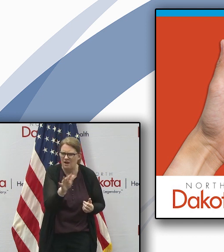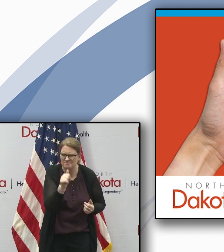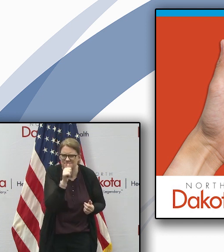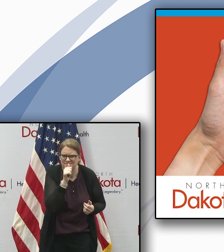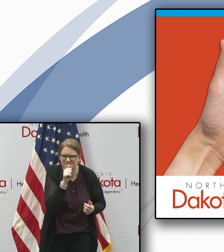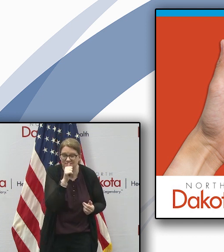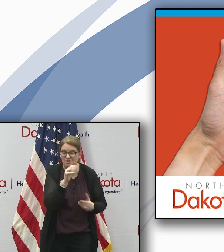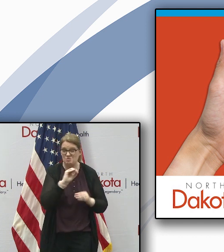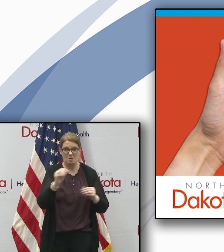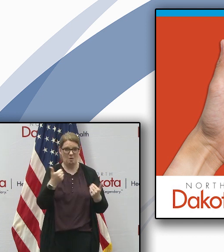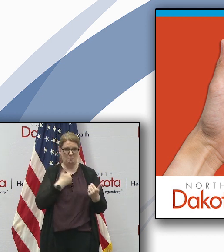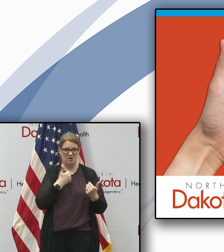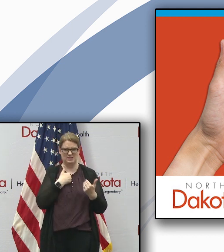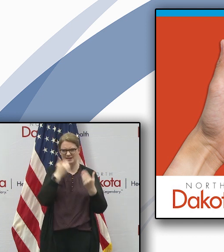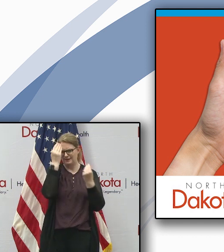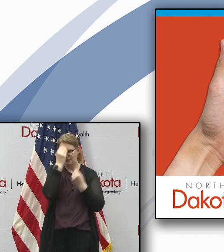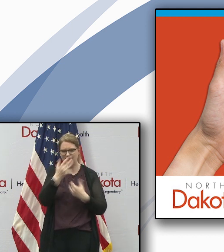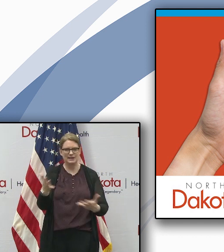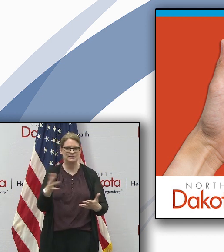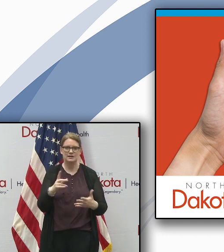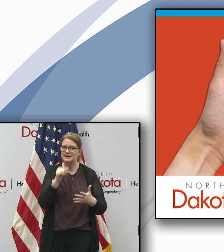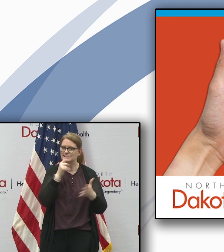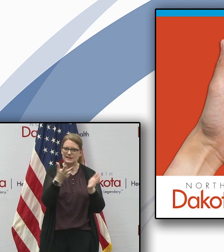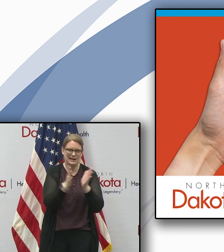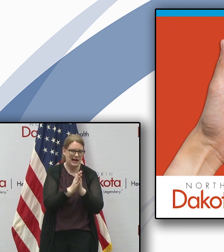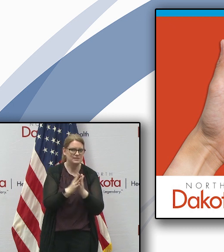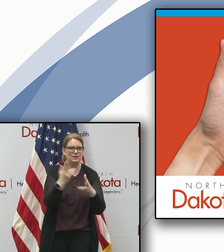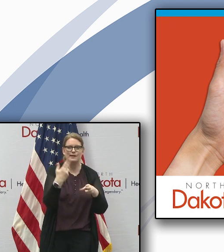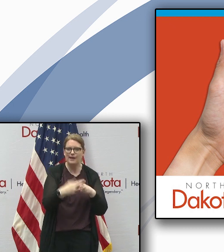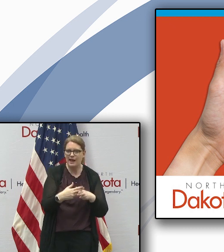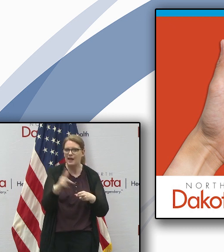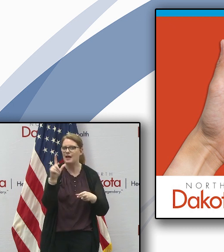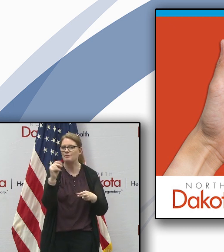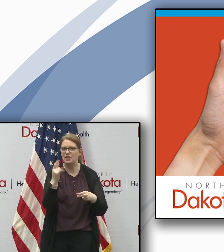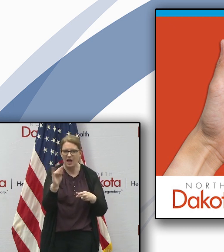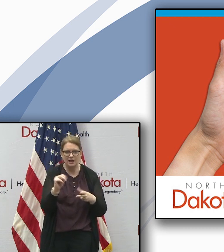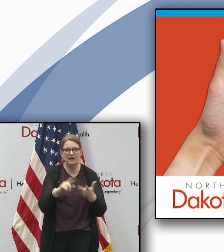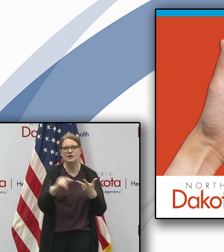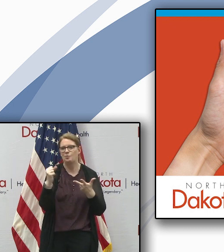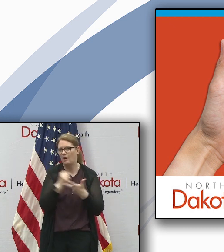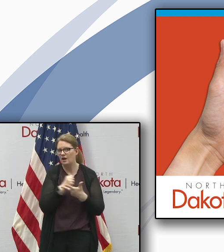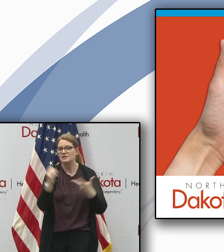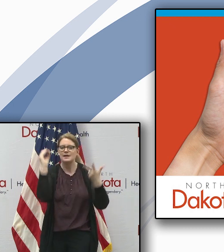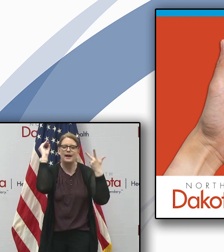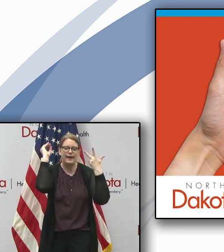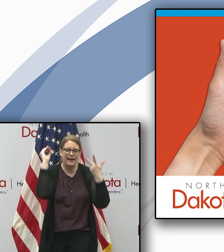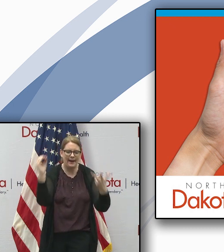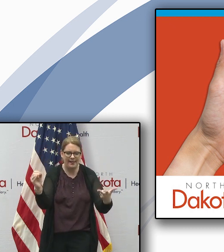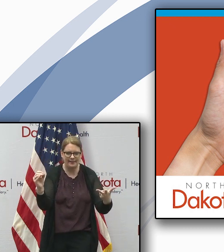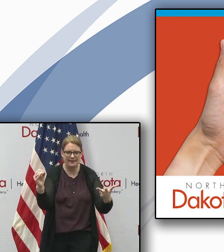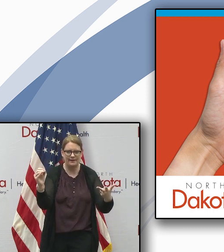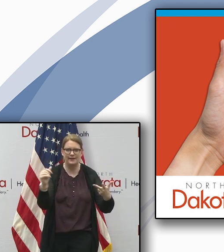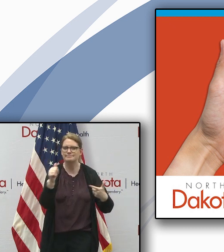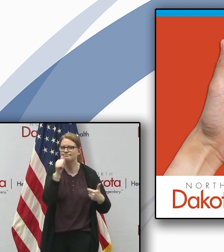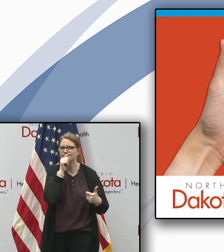personal information, not your name, not login information, no credit cards, no anything. It's an anonymous